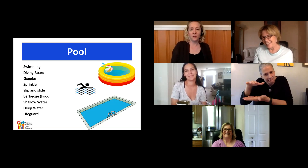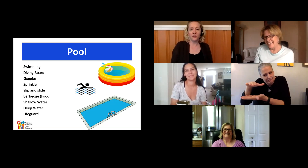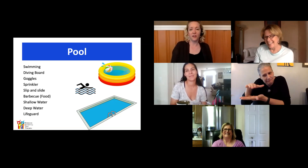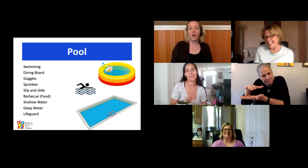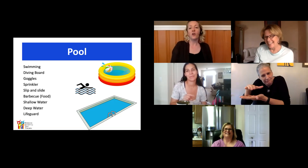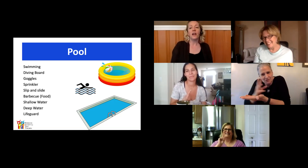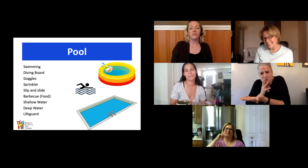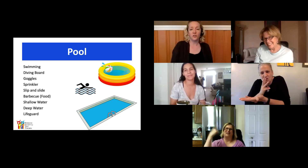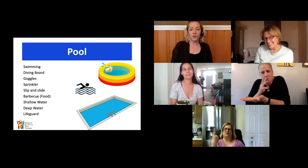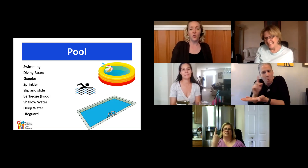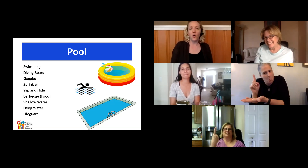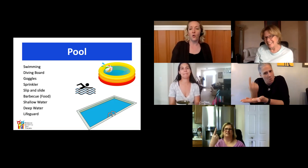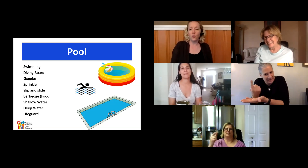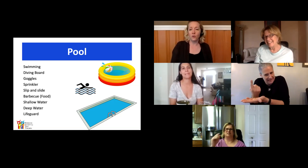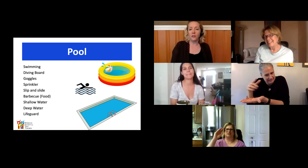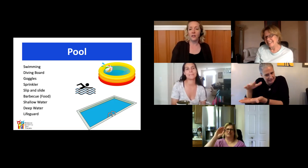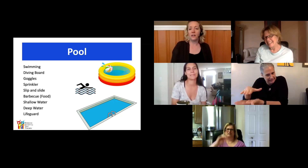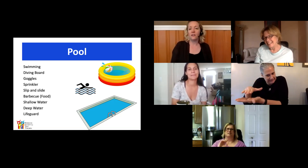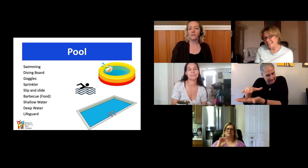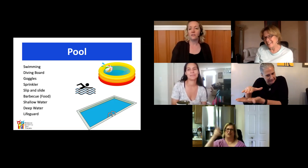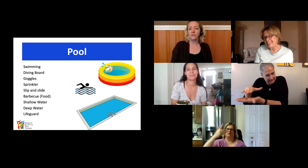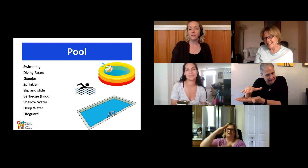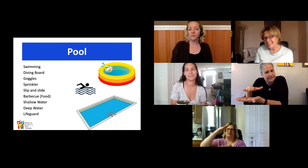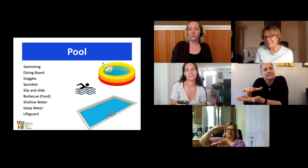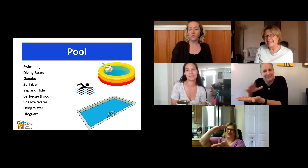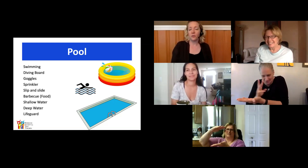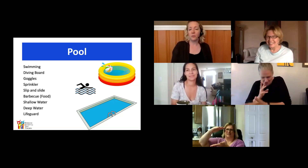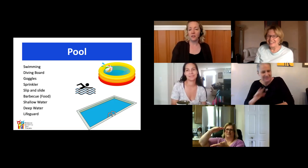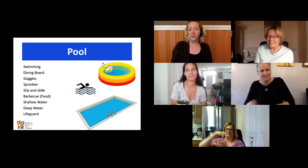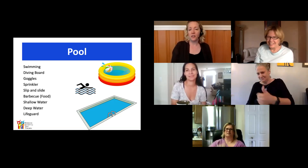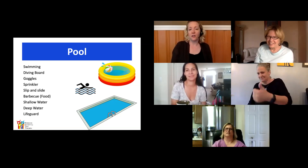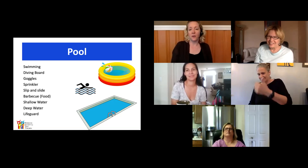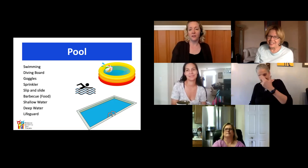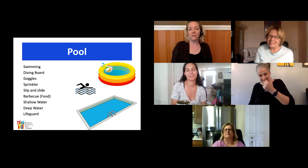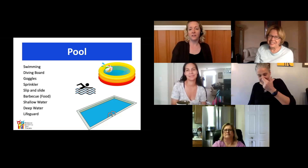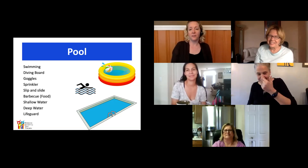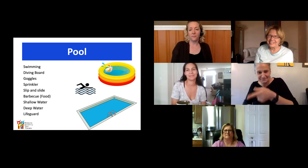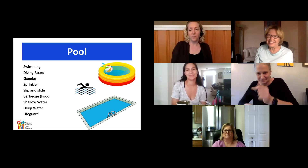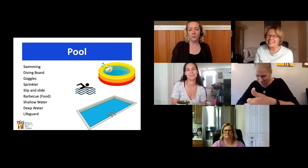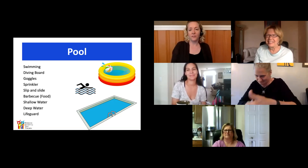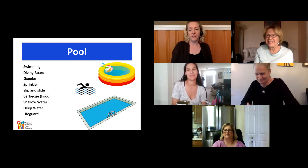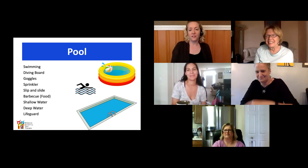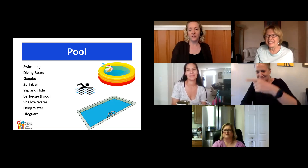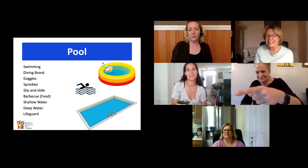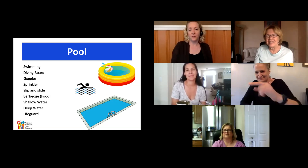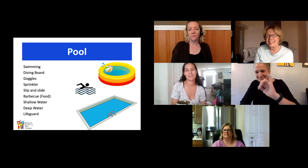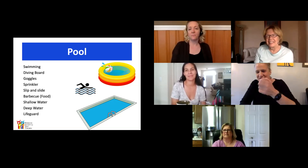Only be in the shallow end. Yep, only stay in the shallow end. Very good.